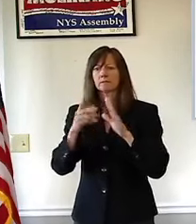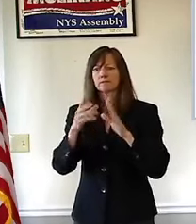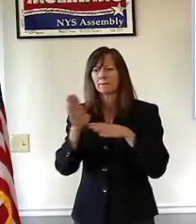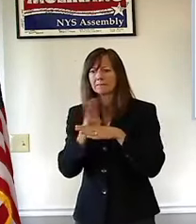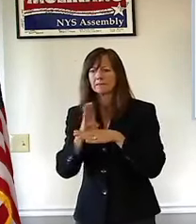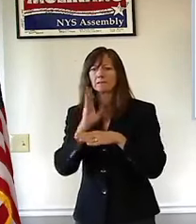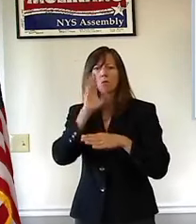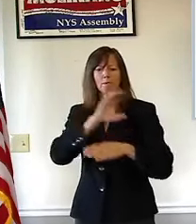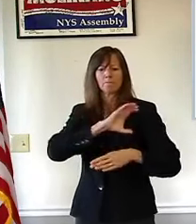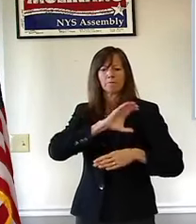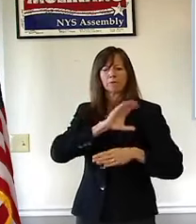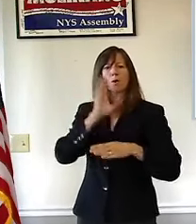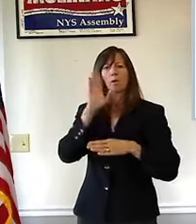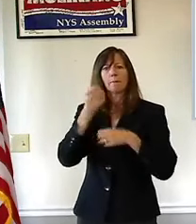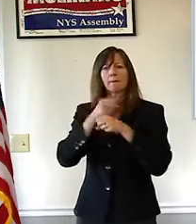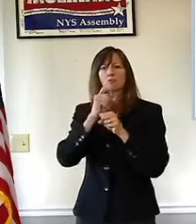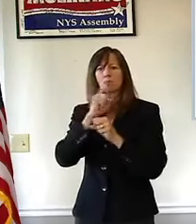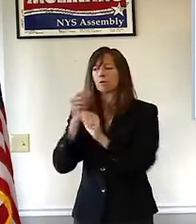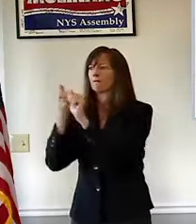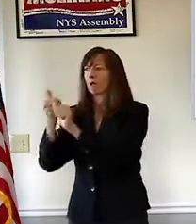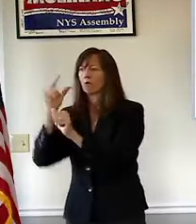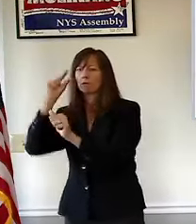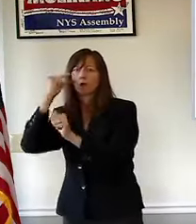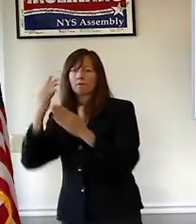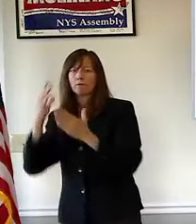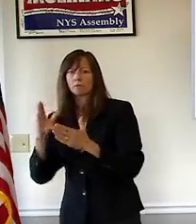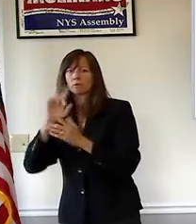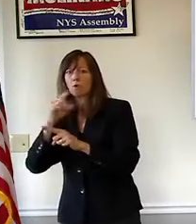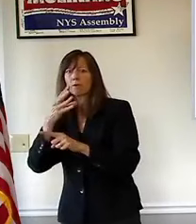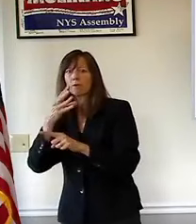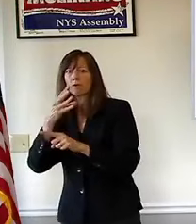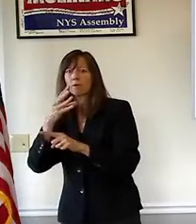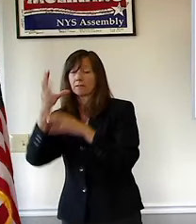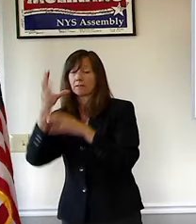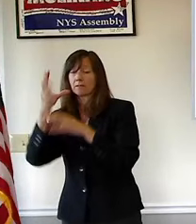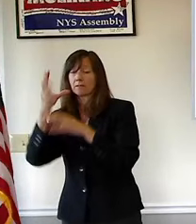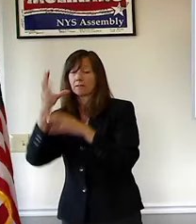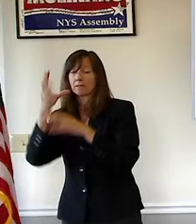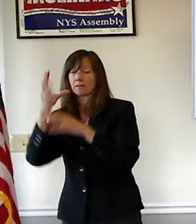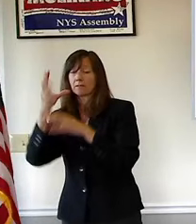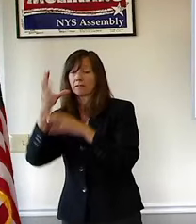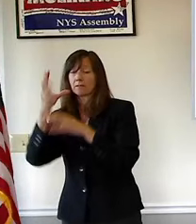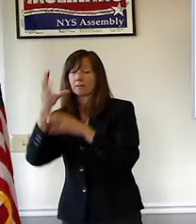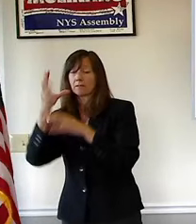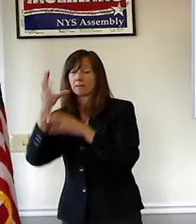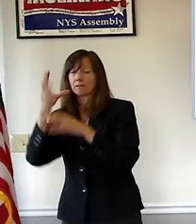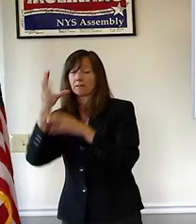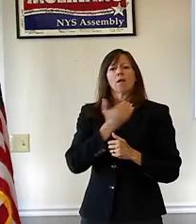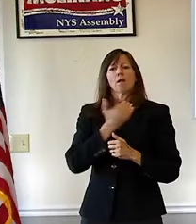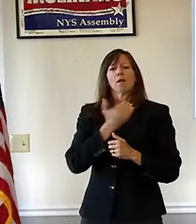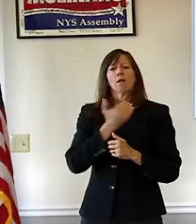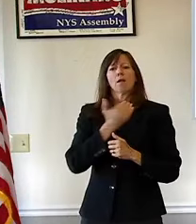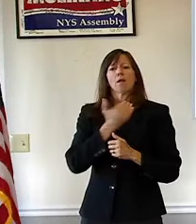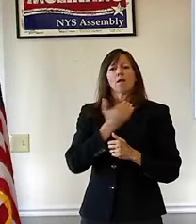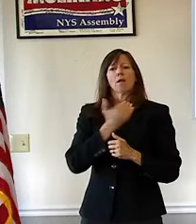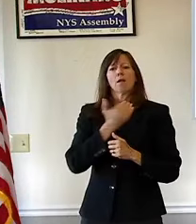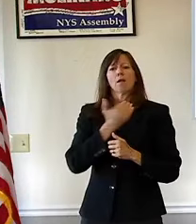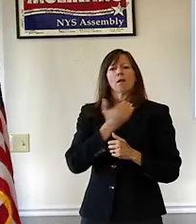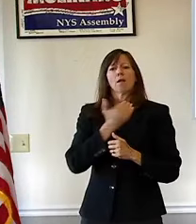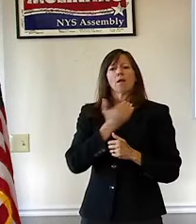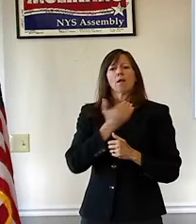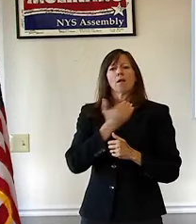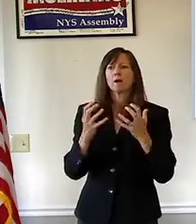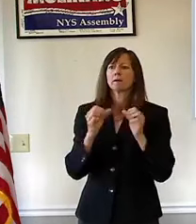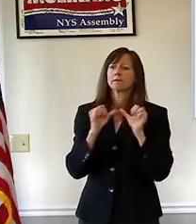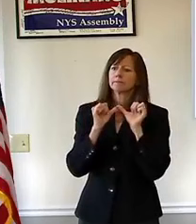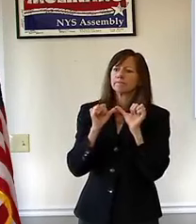order and the president's executive order, but also the public's expectation and our hope and desire that we're constantly reviewing the way we